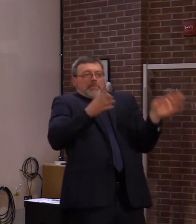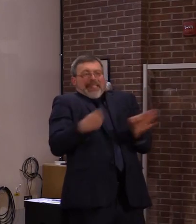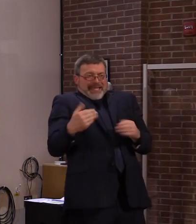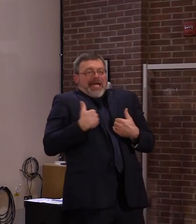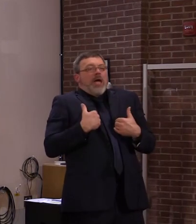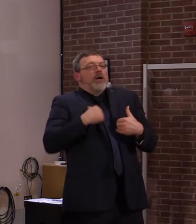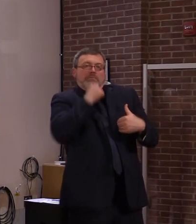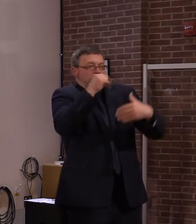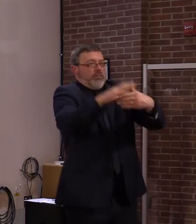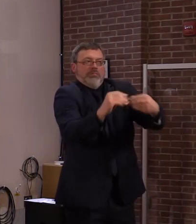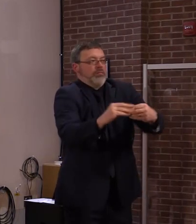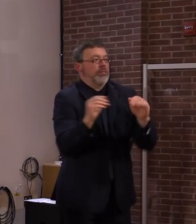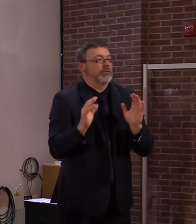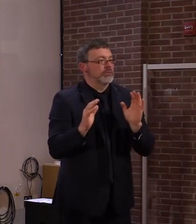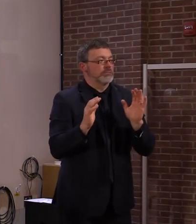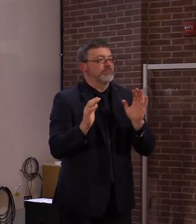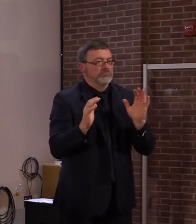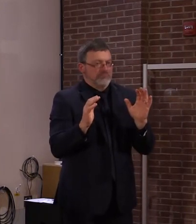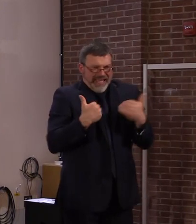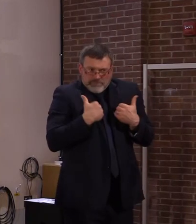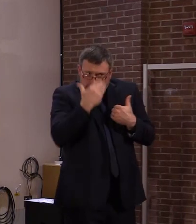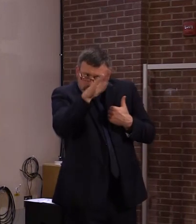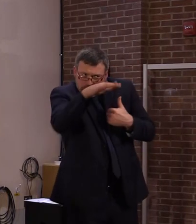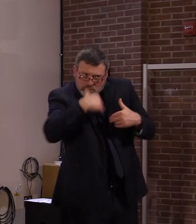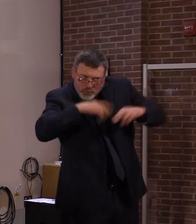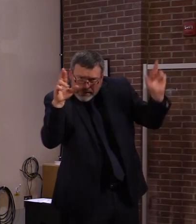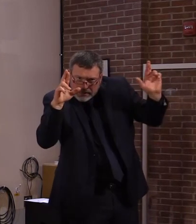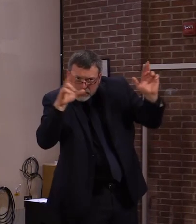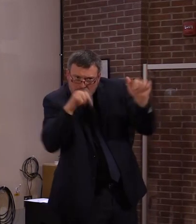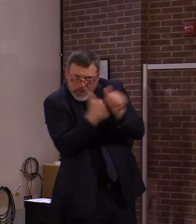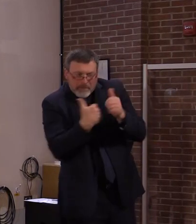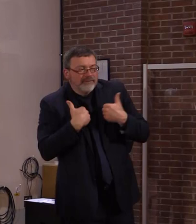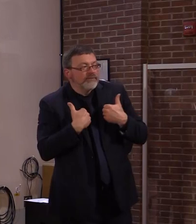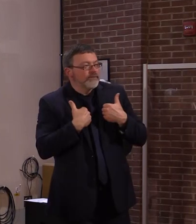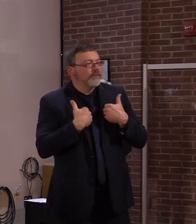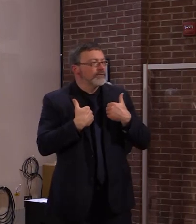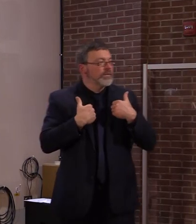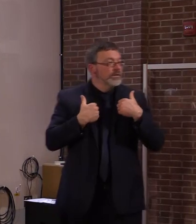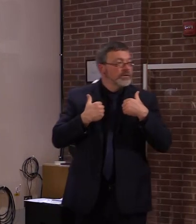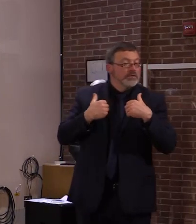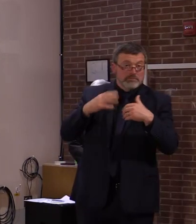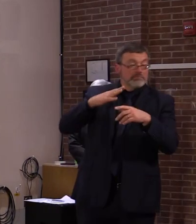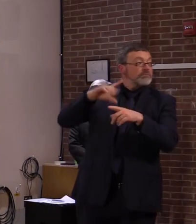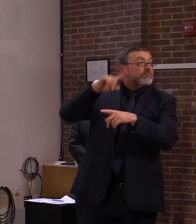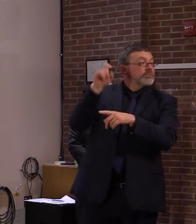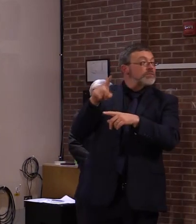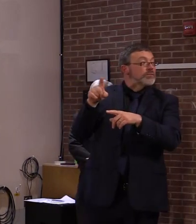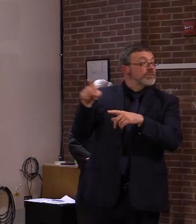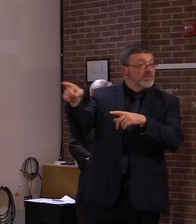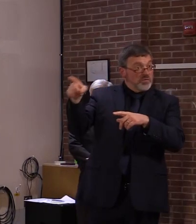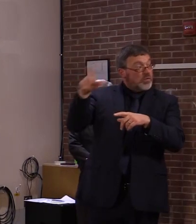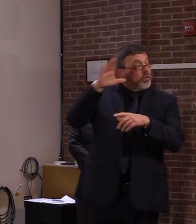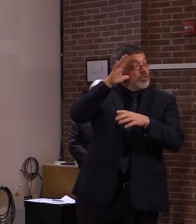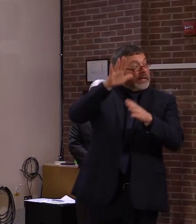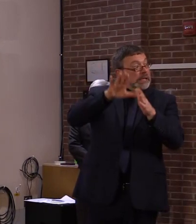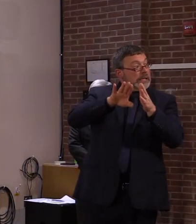place. And the last question is, when do you guys project the peak of, like, ICU demand?